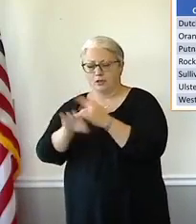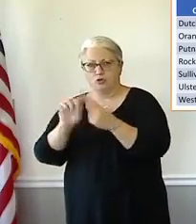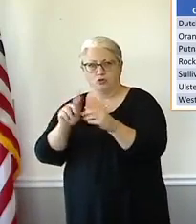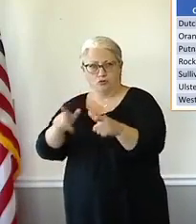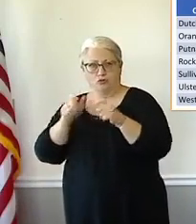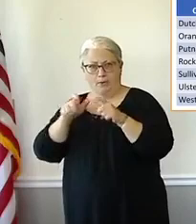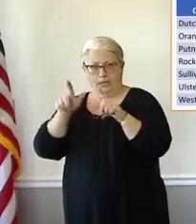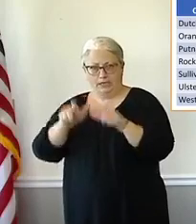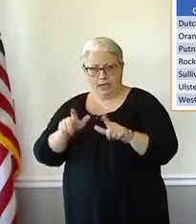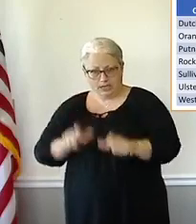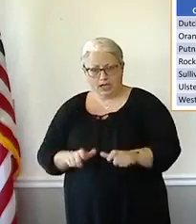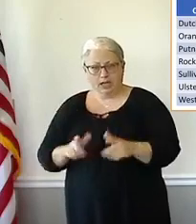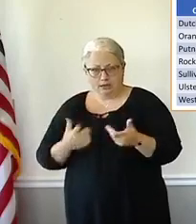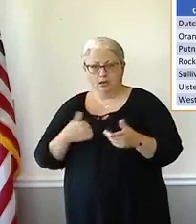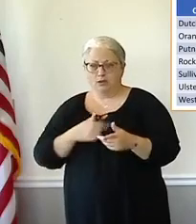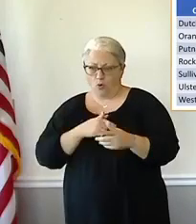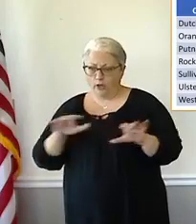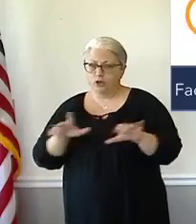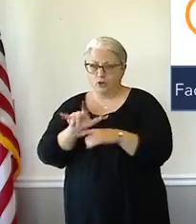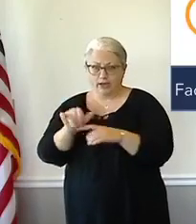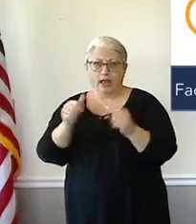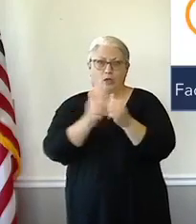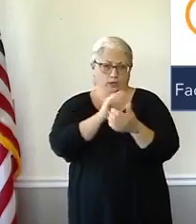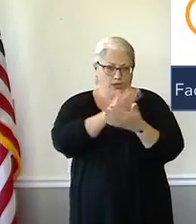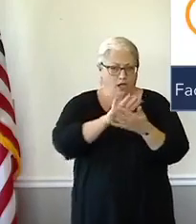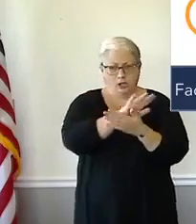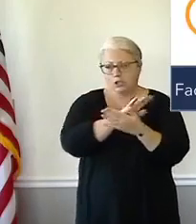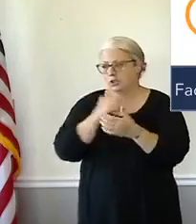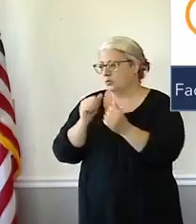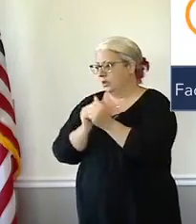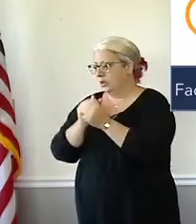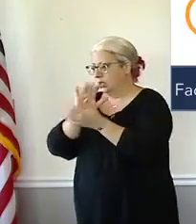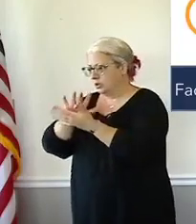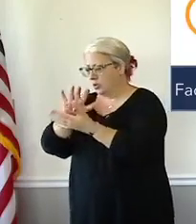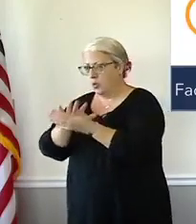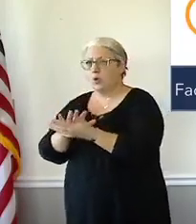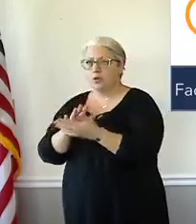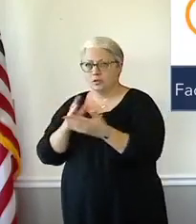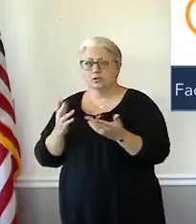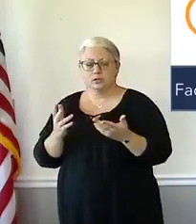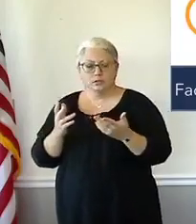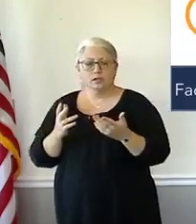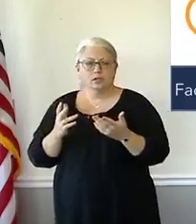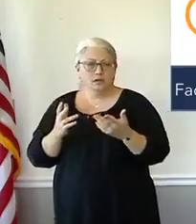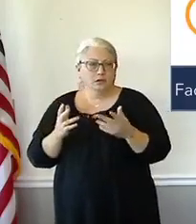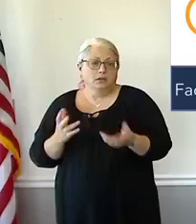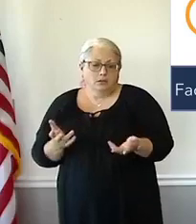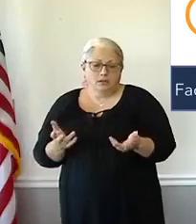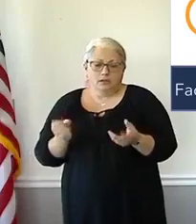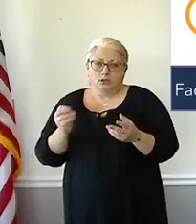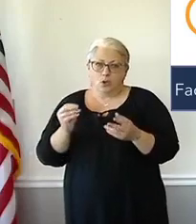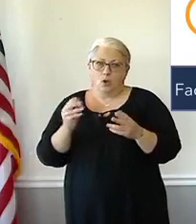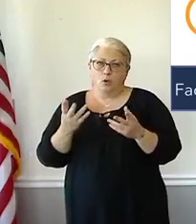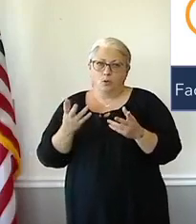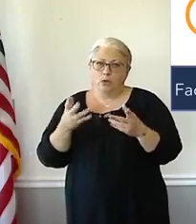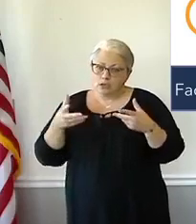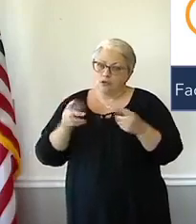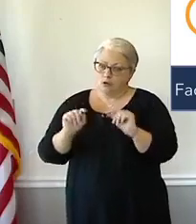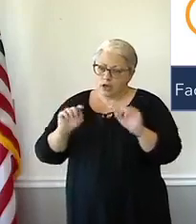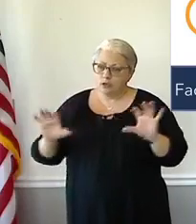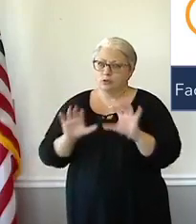community-wide, and we're doing it here. So if you have questions, write them down in the comment section. We'll get to a few more points that I wanted to cover